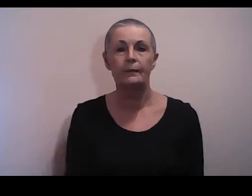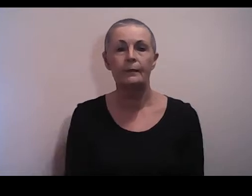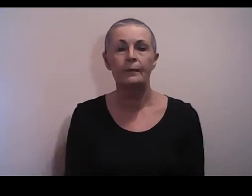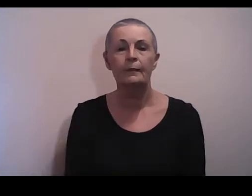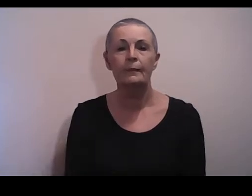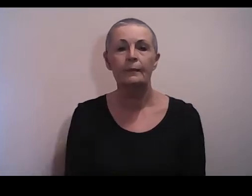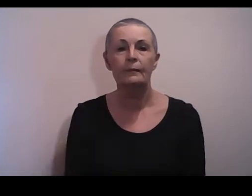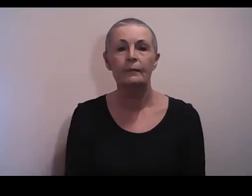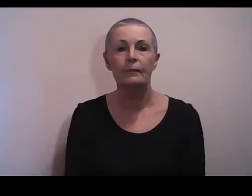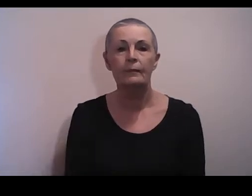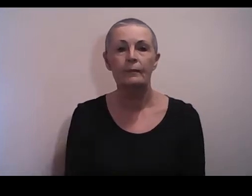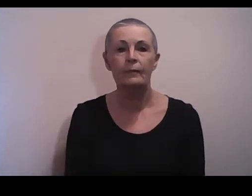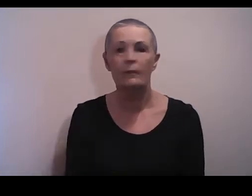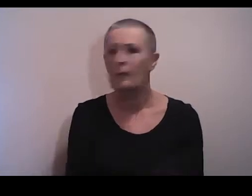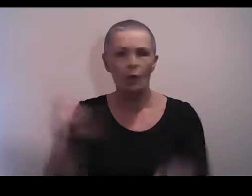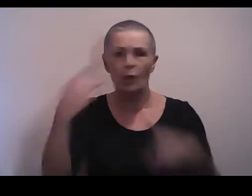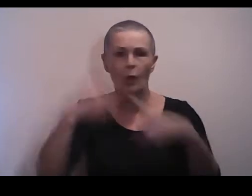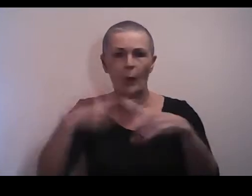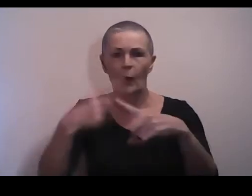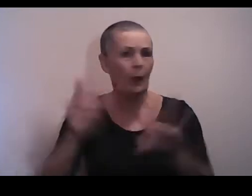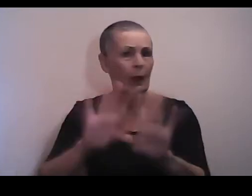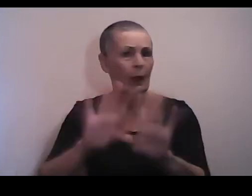Try not to rush this exercise.